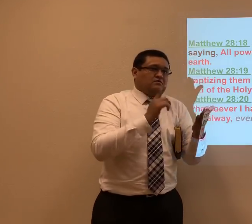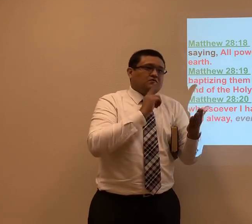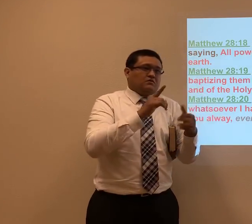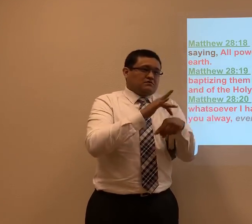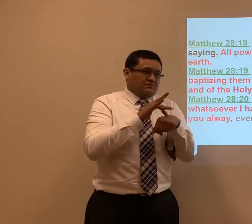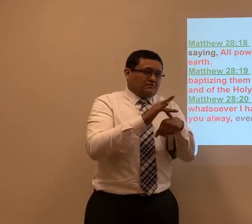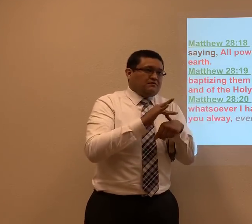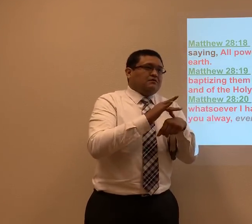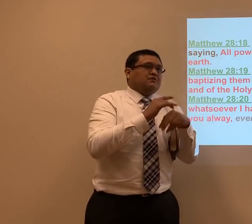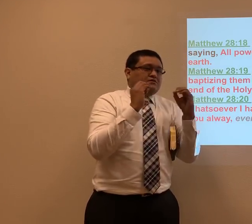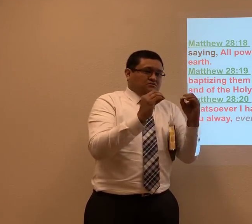them.